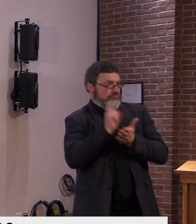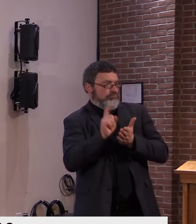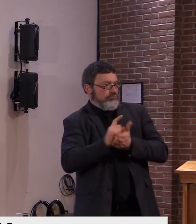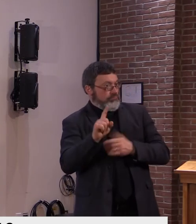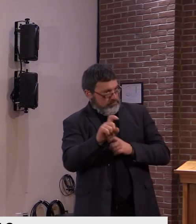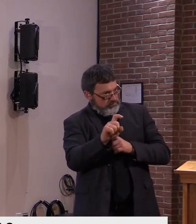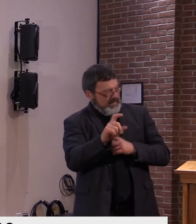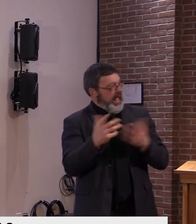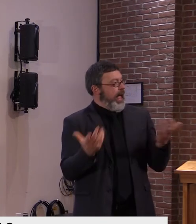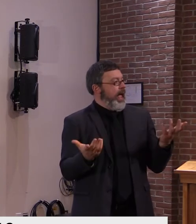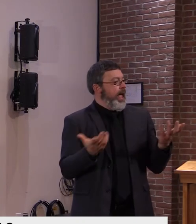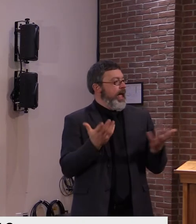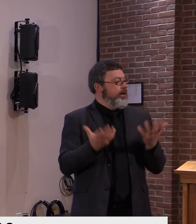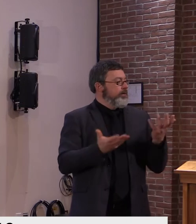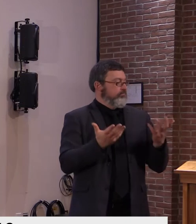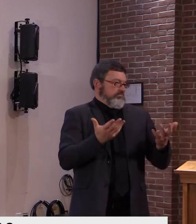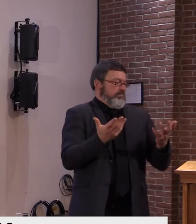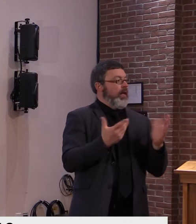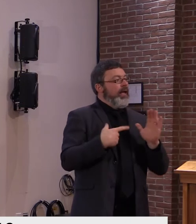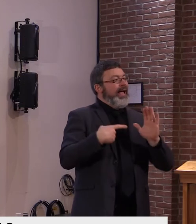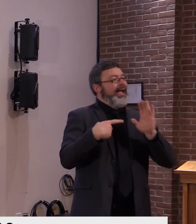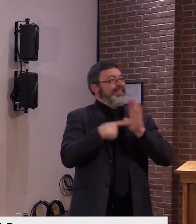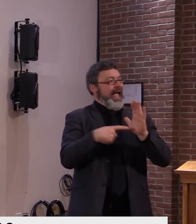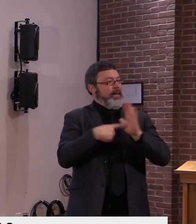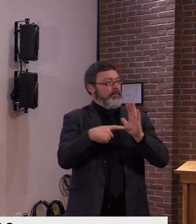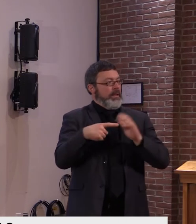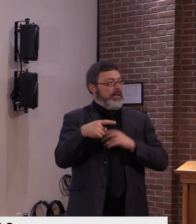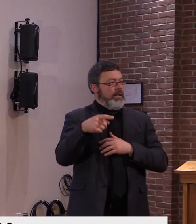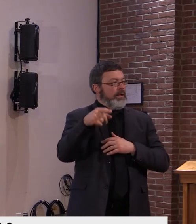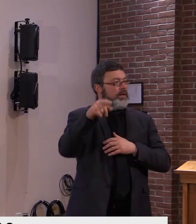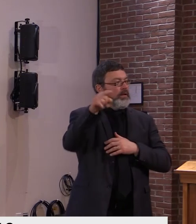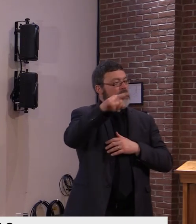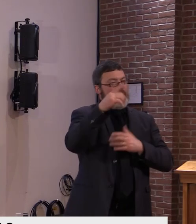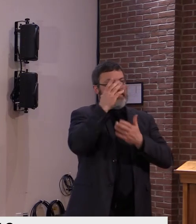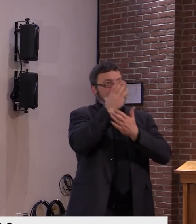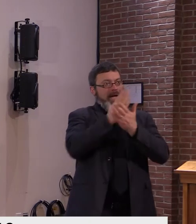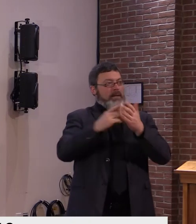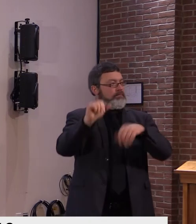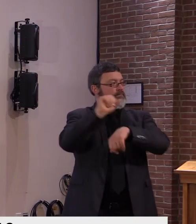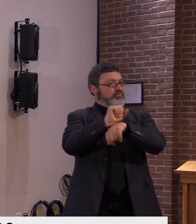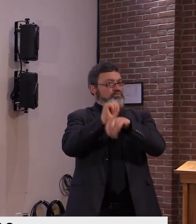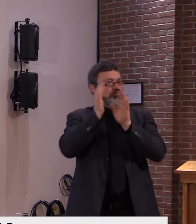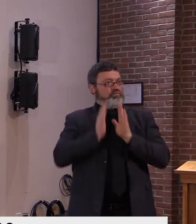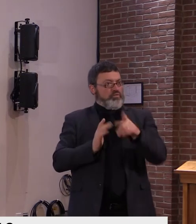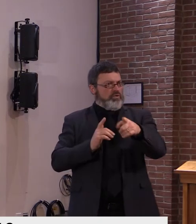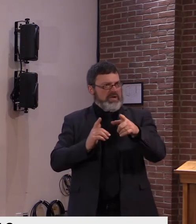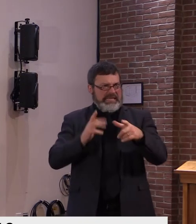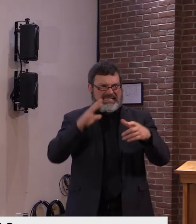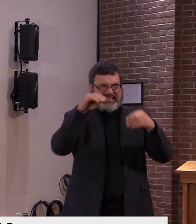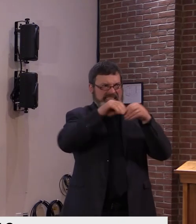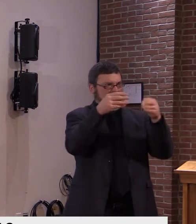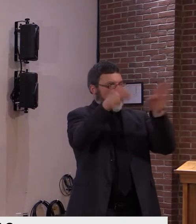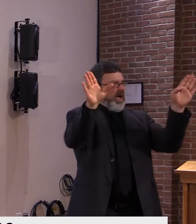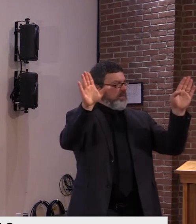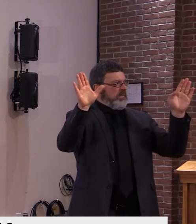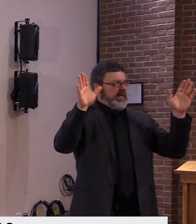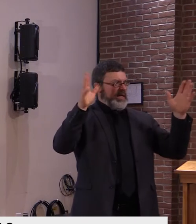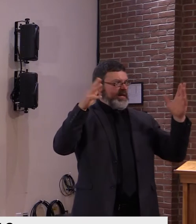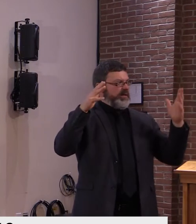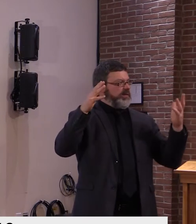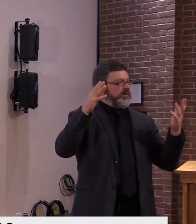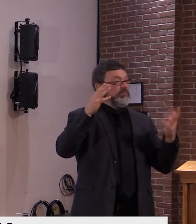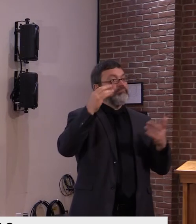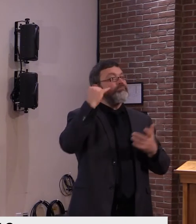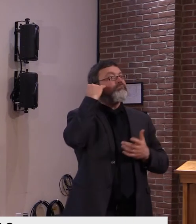public-facing professions. The person who drives the bus, the person who works at the grocery store,